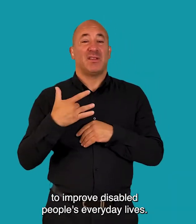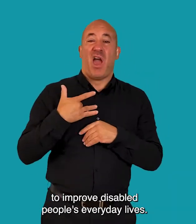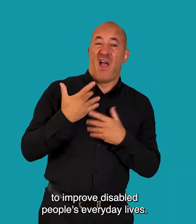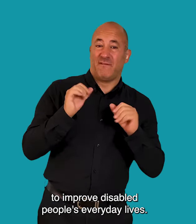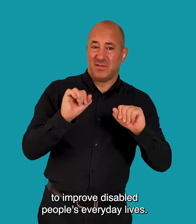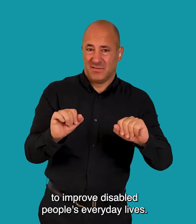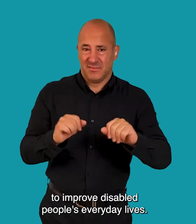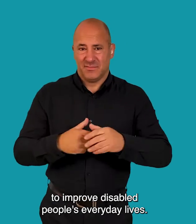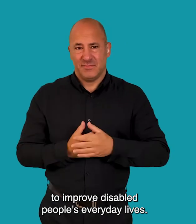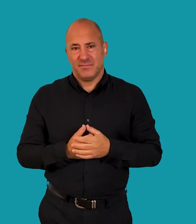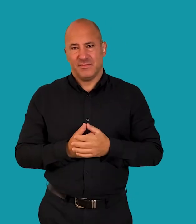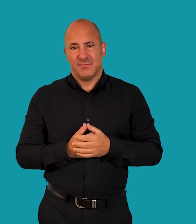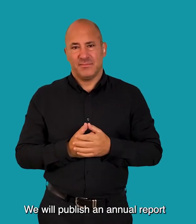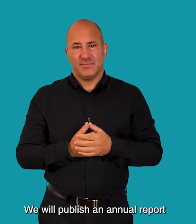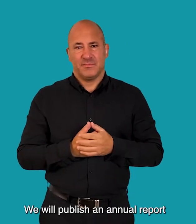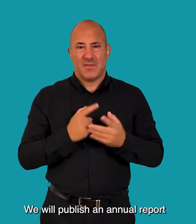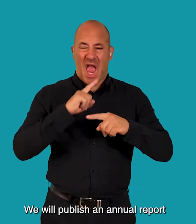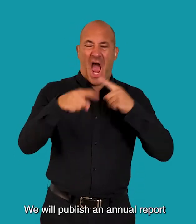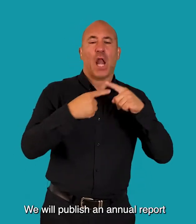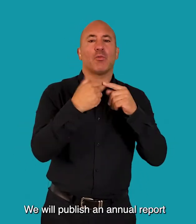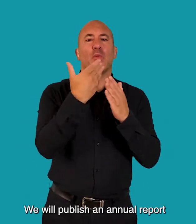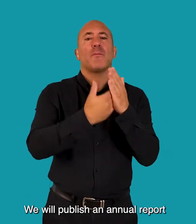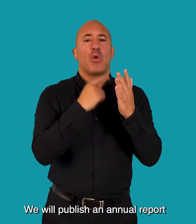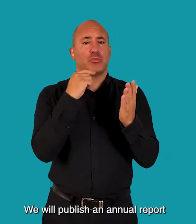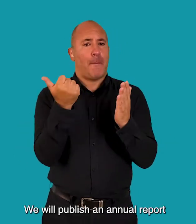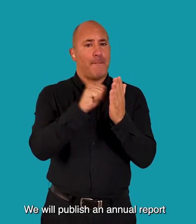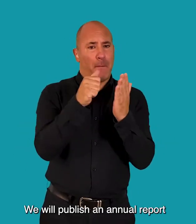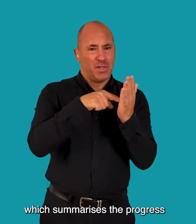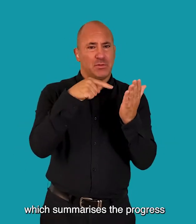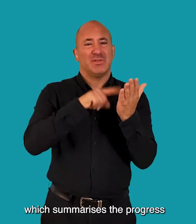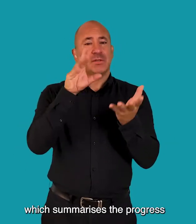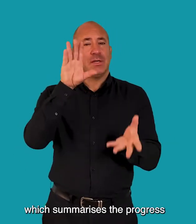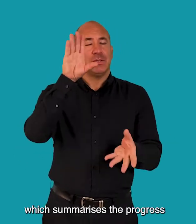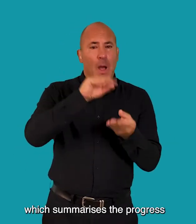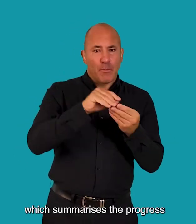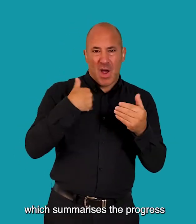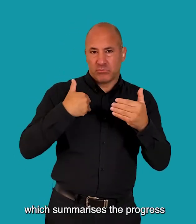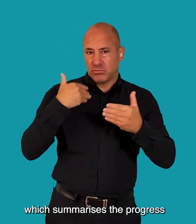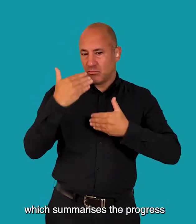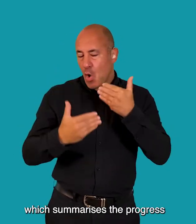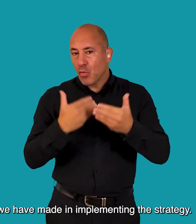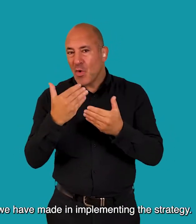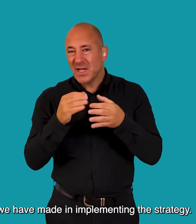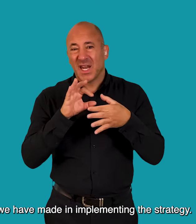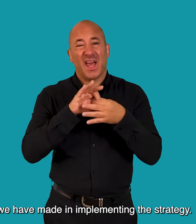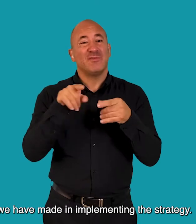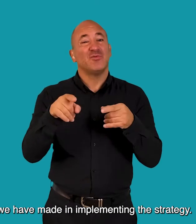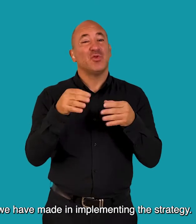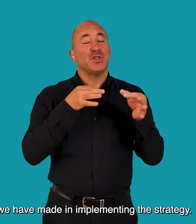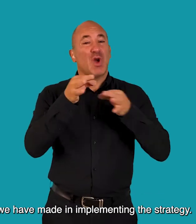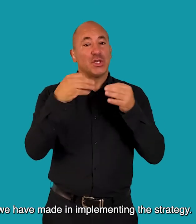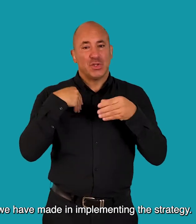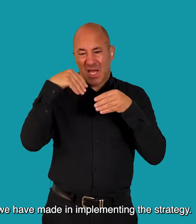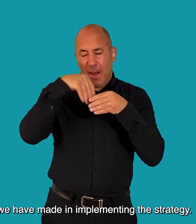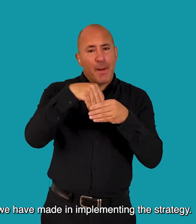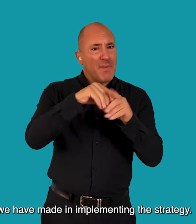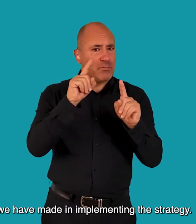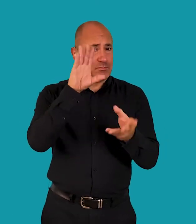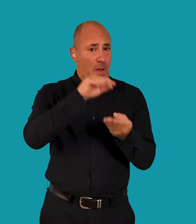everyday lives. We will publish an annual report which summarises the progress we have made in implementing the strategy.